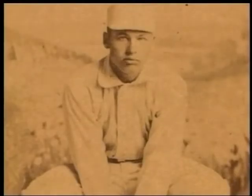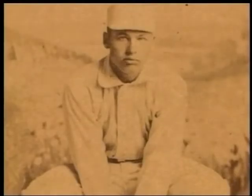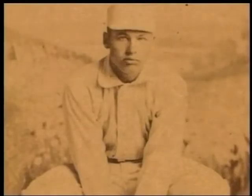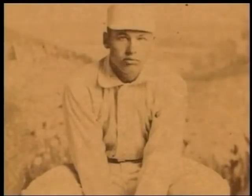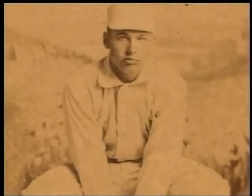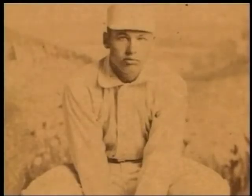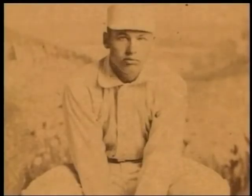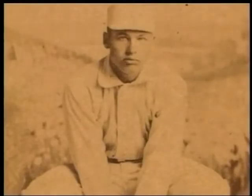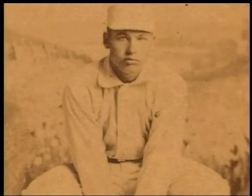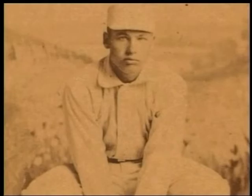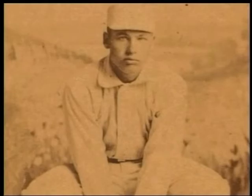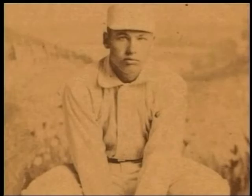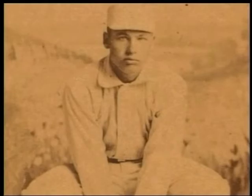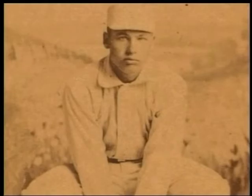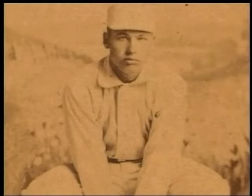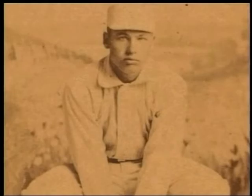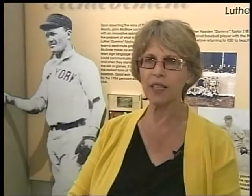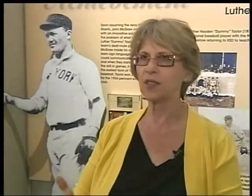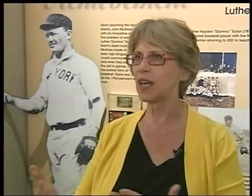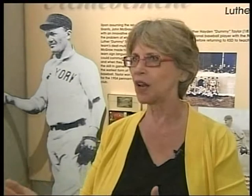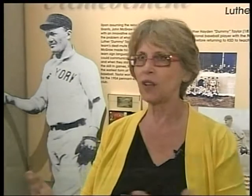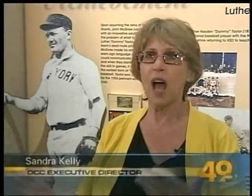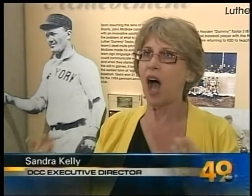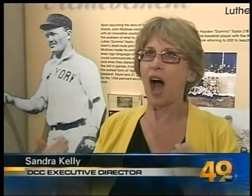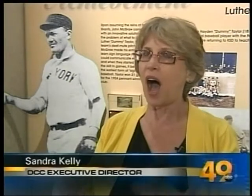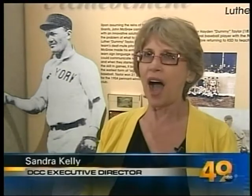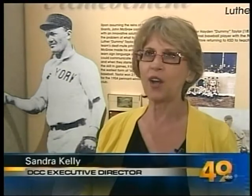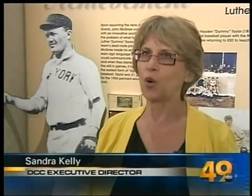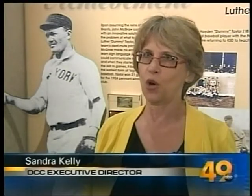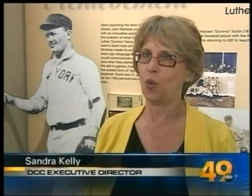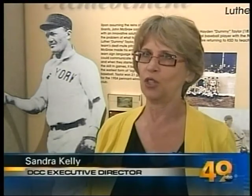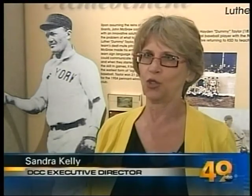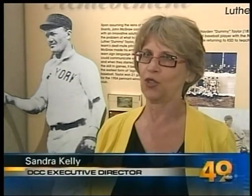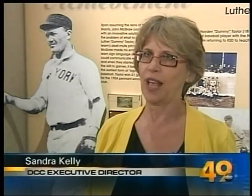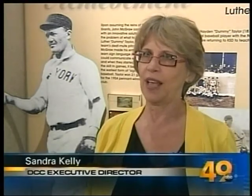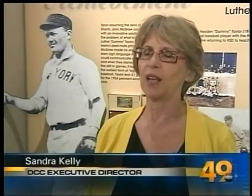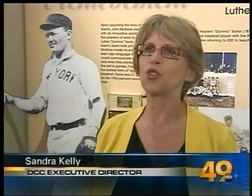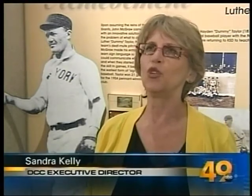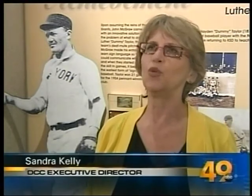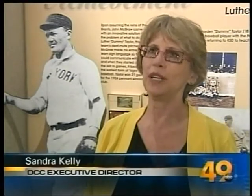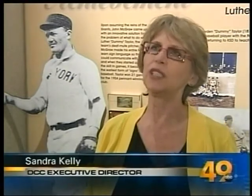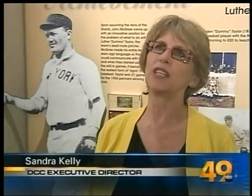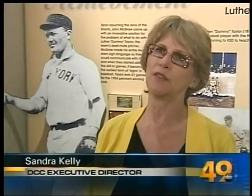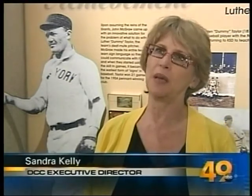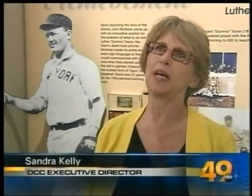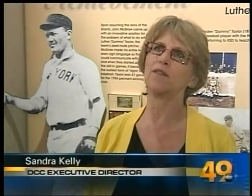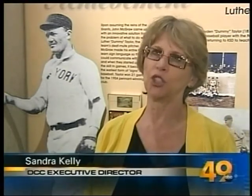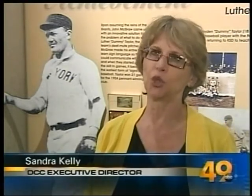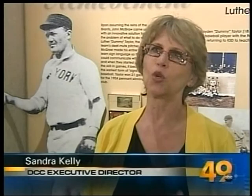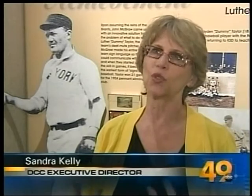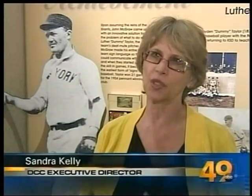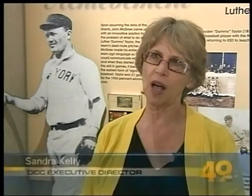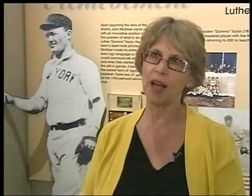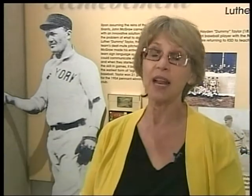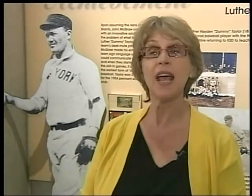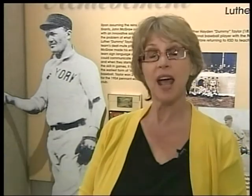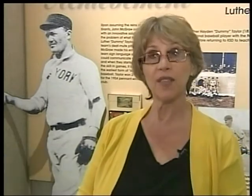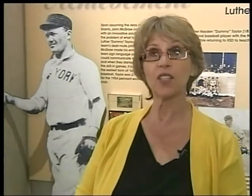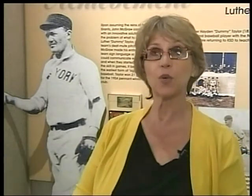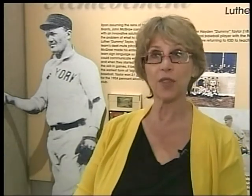balls and fouls and strikes and all. I don't know what you're saying, so you need to give me a visual sign. And that's where